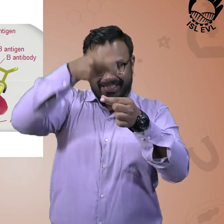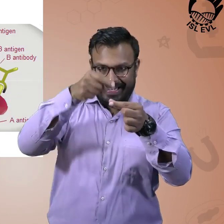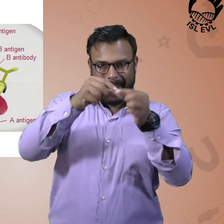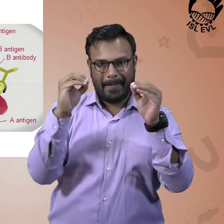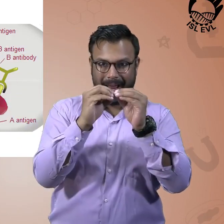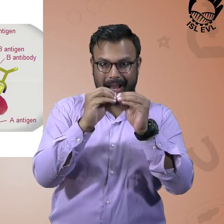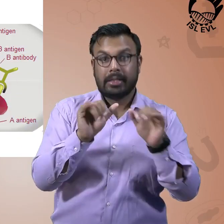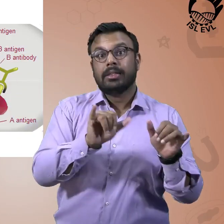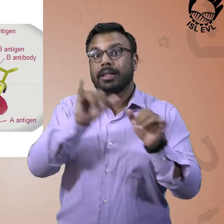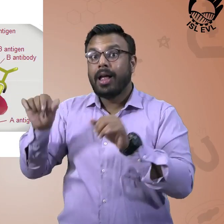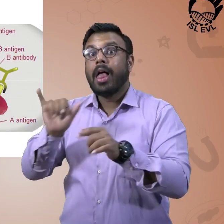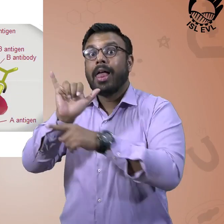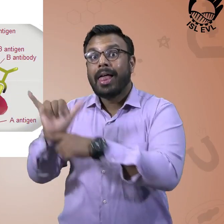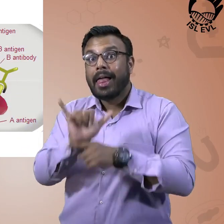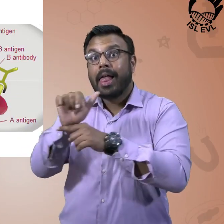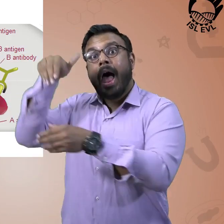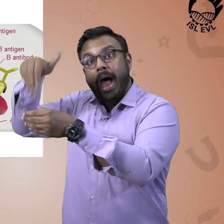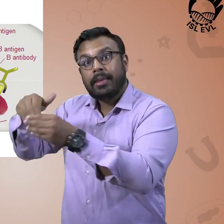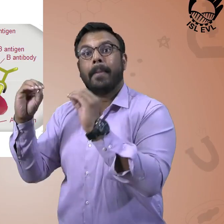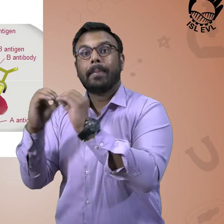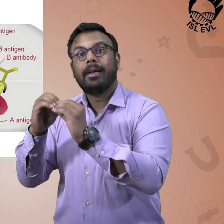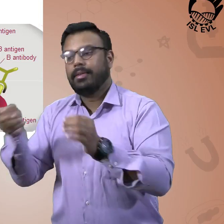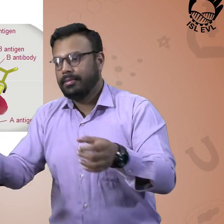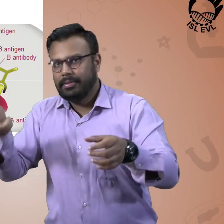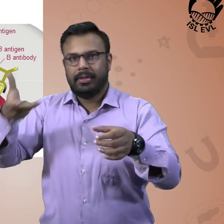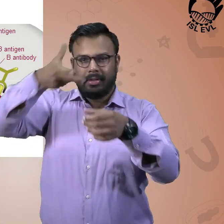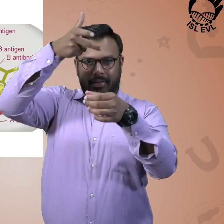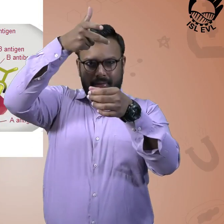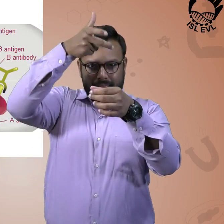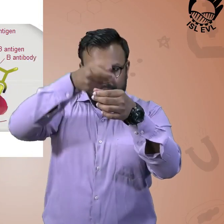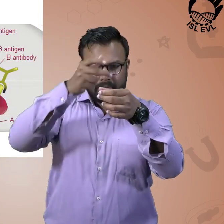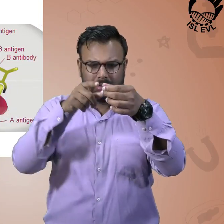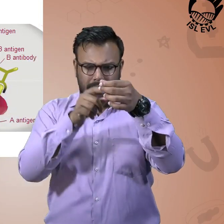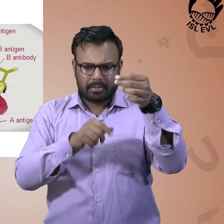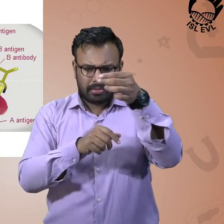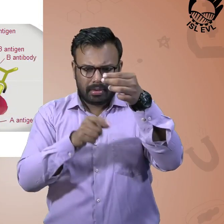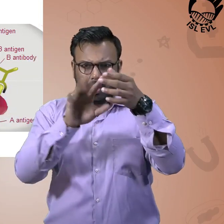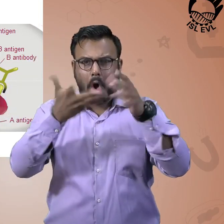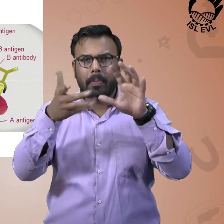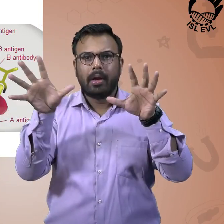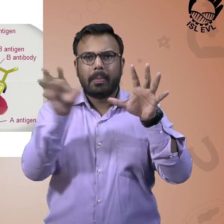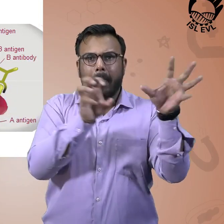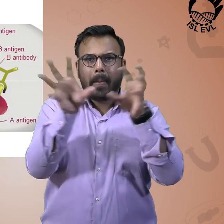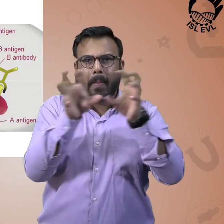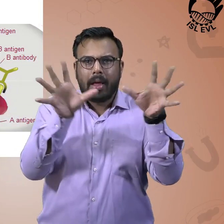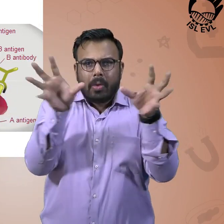Another example is if your blood cells stick together when mixed with antibodies against type B